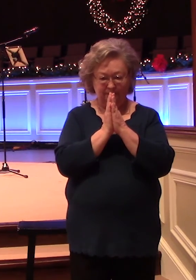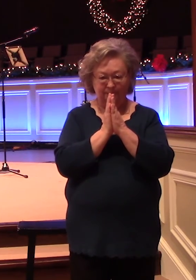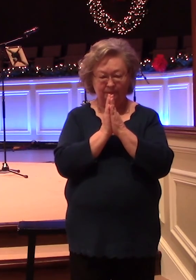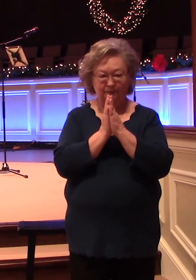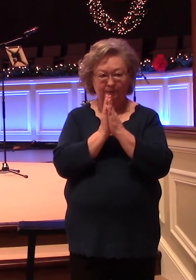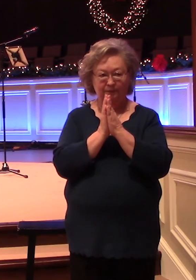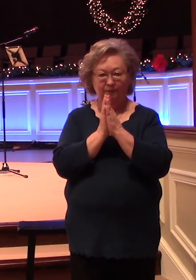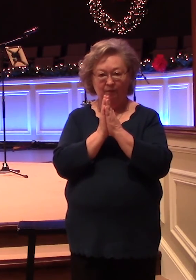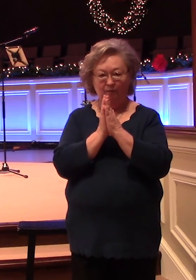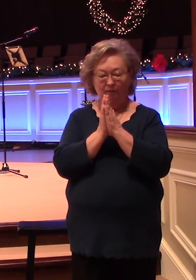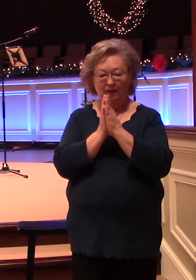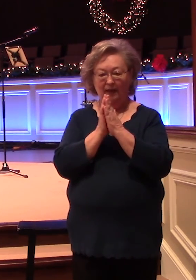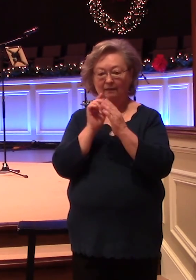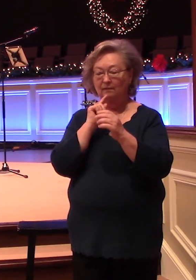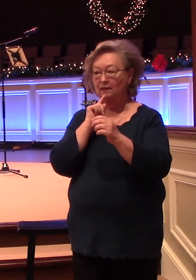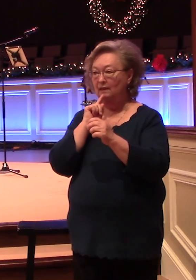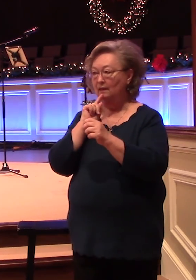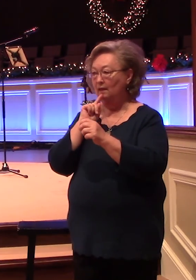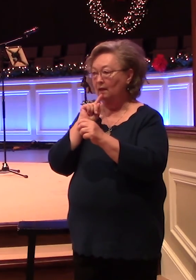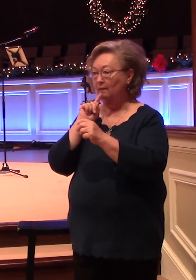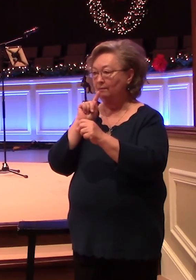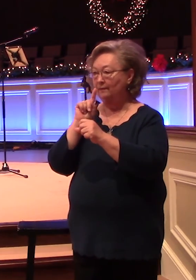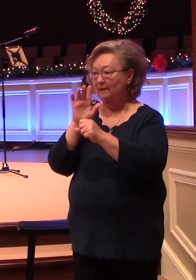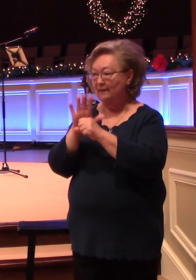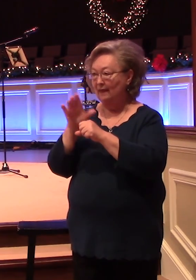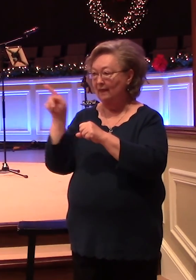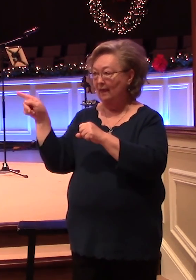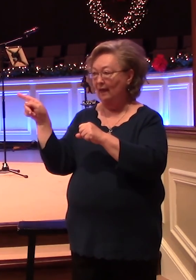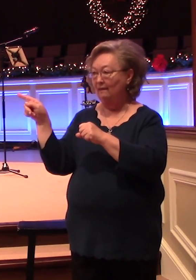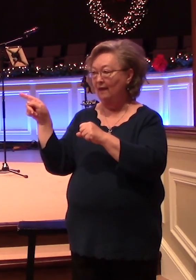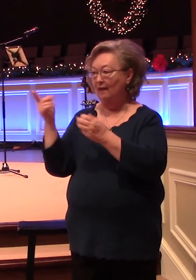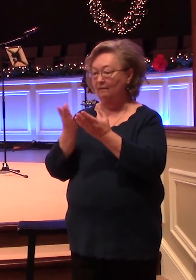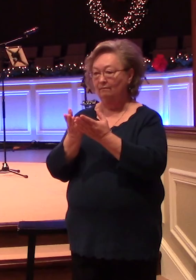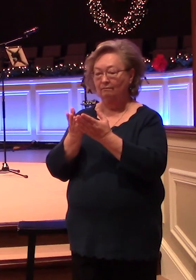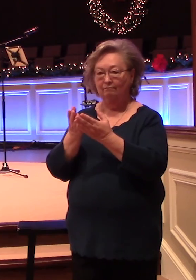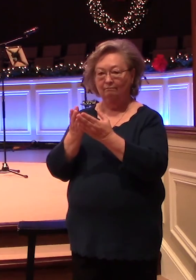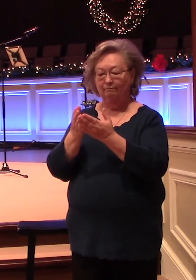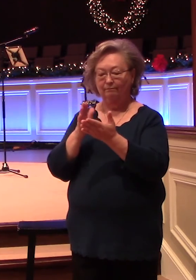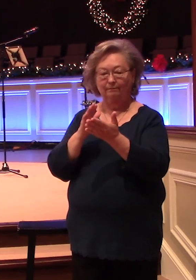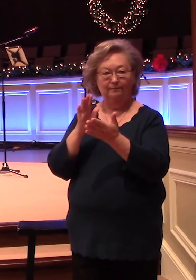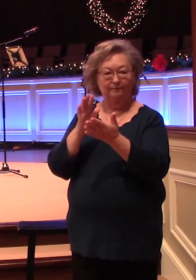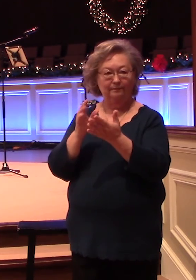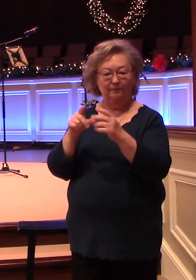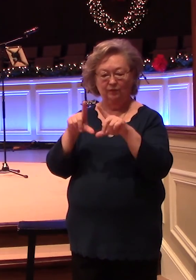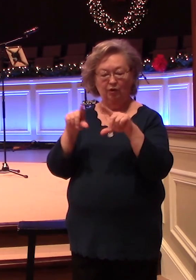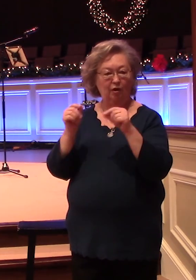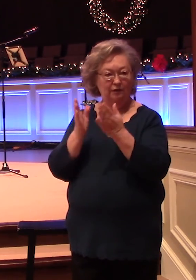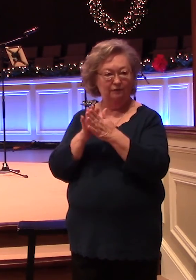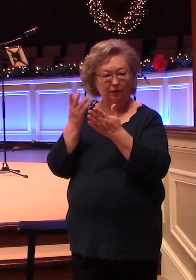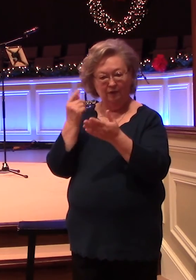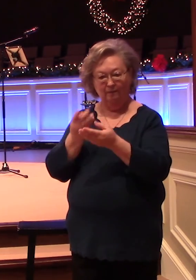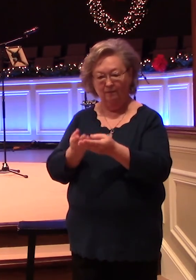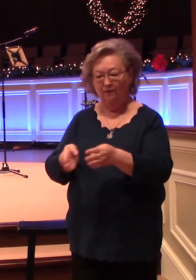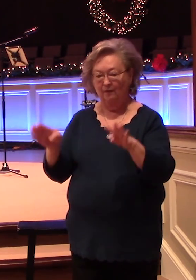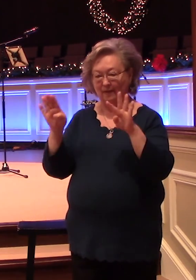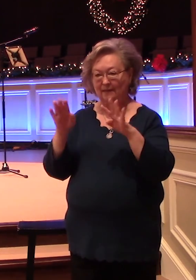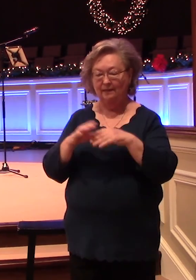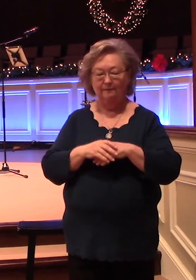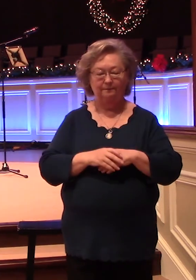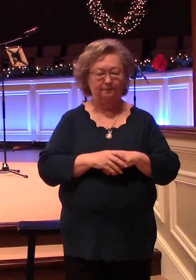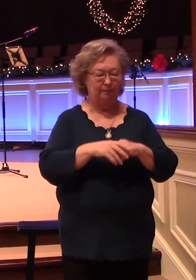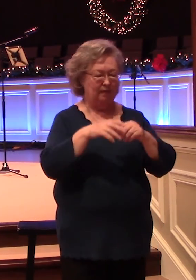and Lexi, I want you, Moyes and Lexi, y'all go ahead and come on. And if you would just stand right here. Everyone else, join me in prayer. God, we love